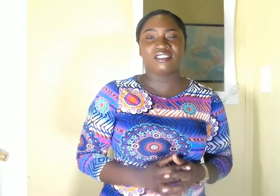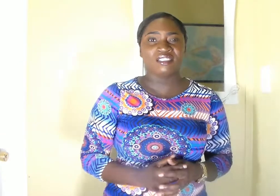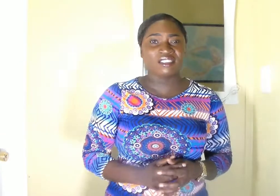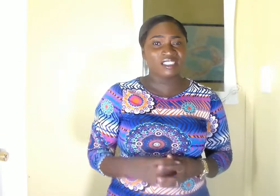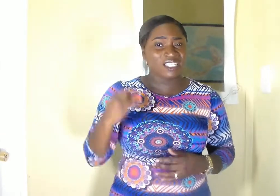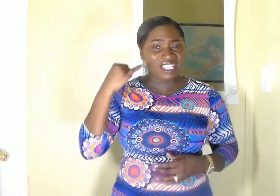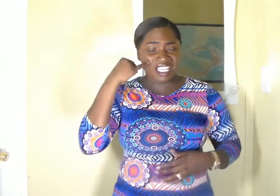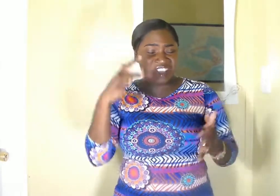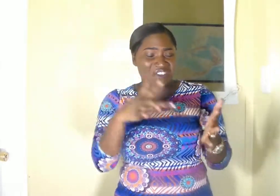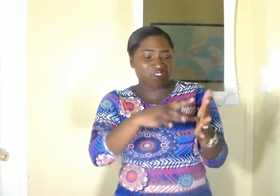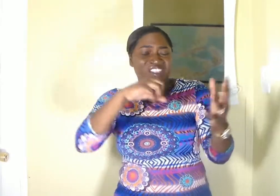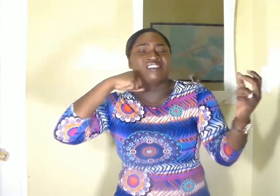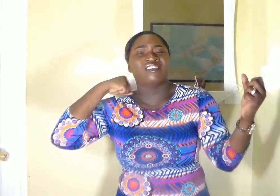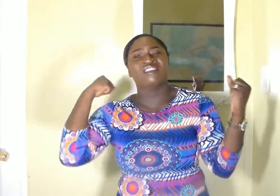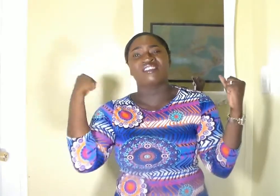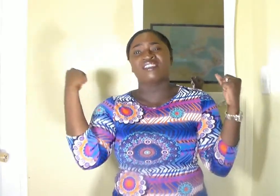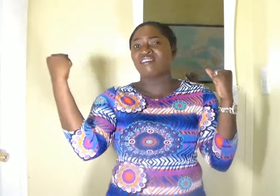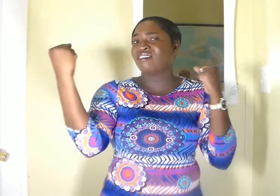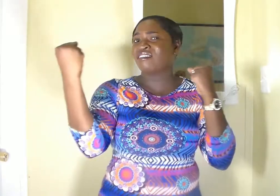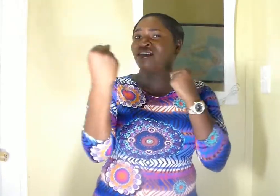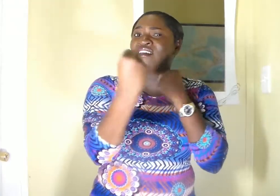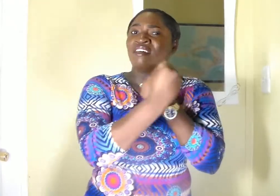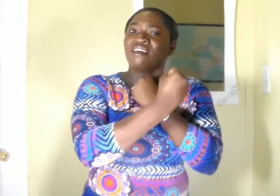If this is love